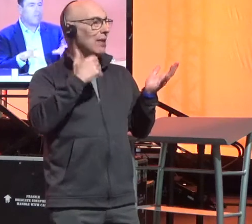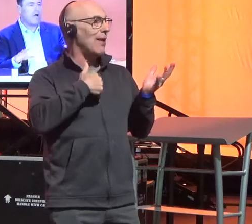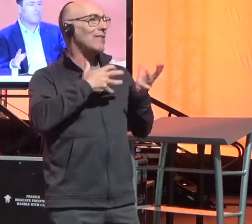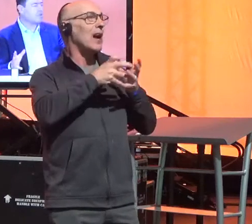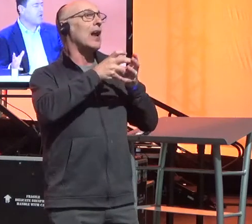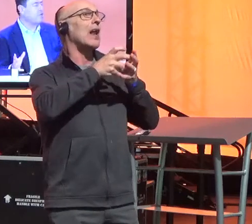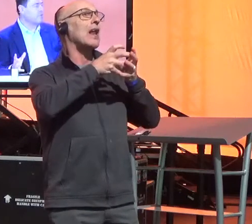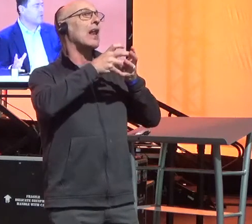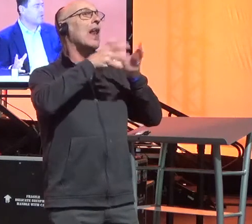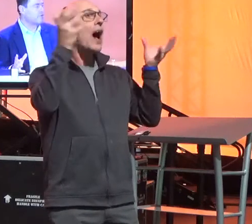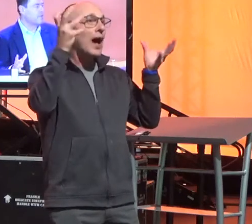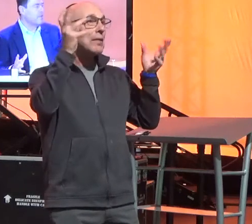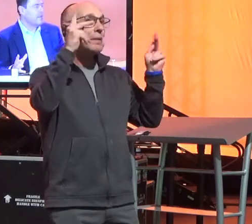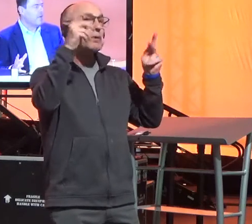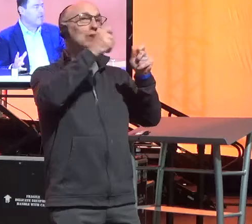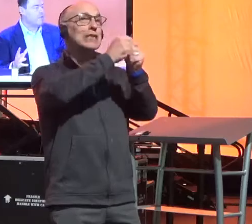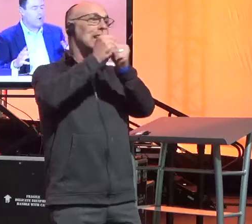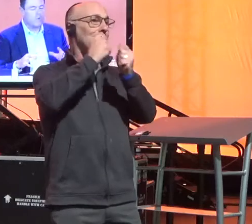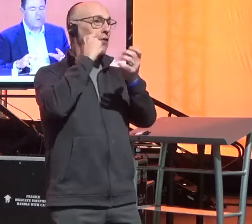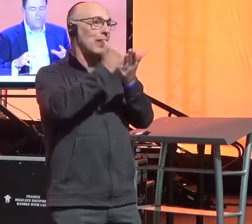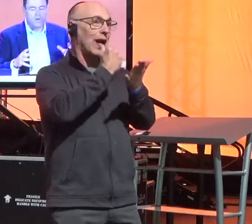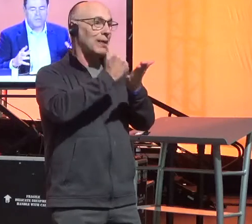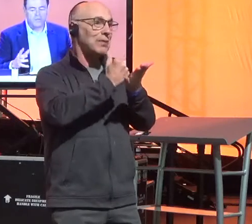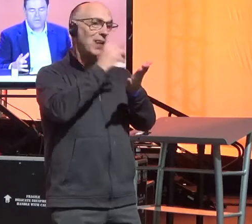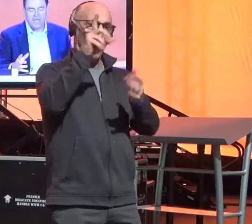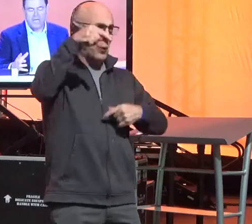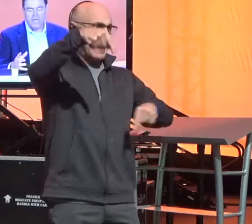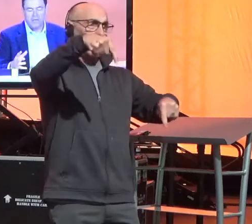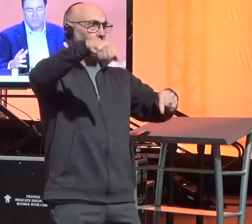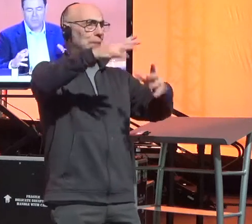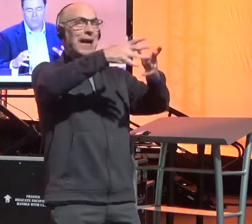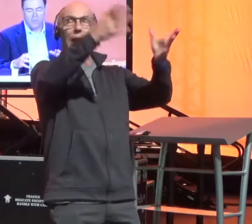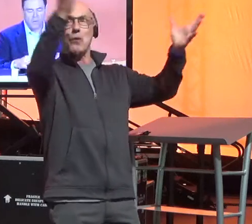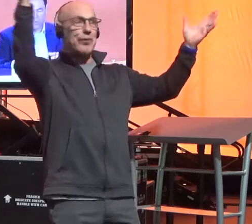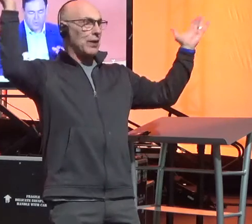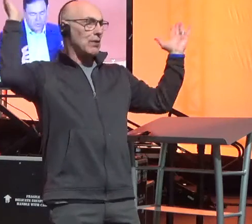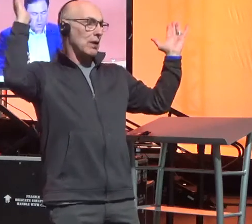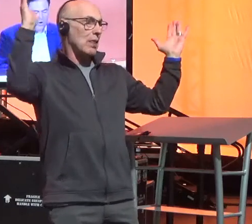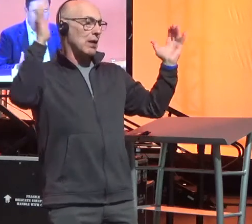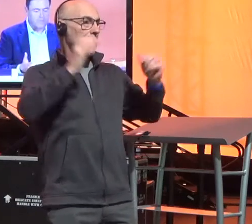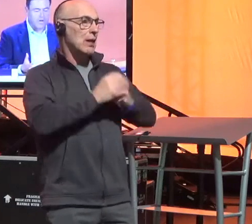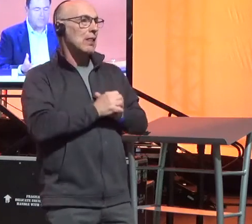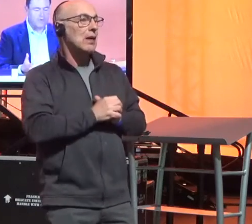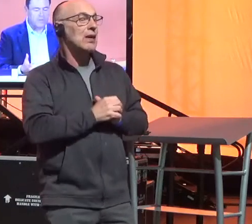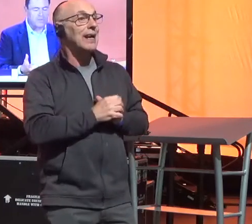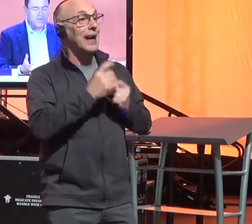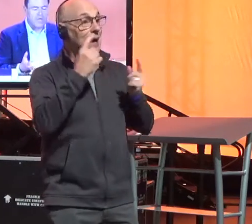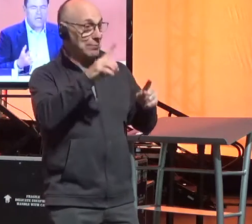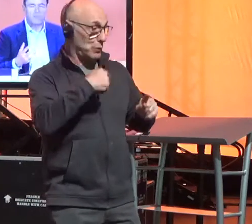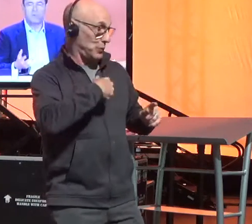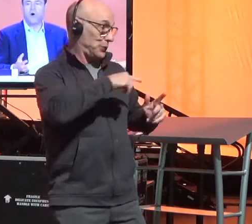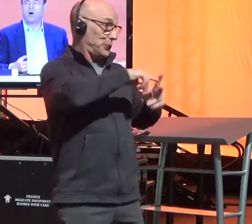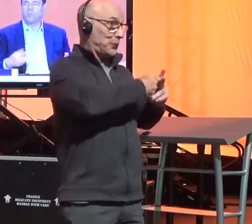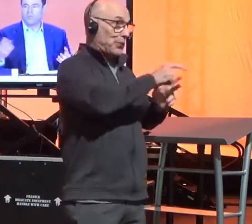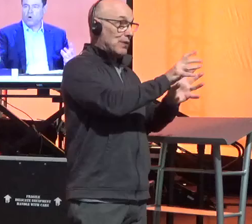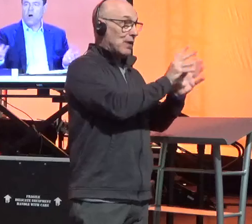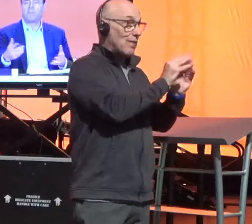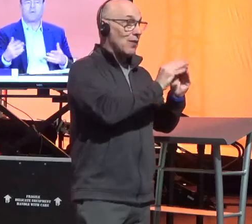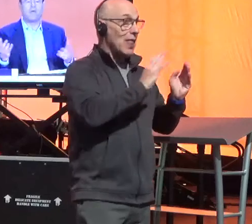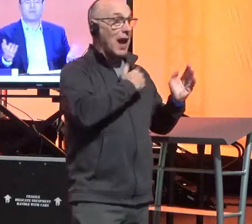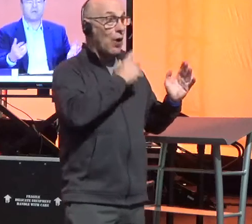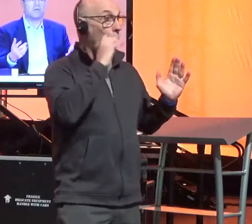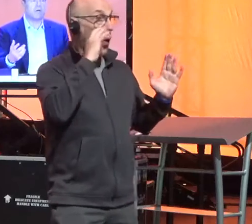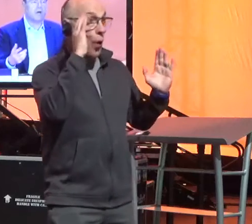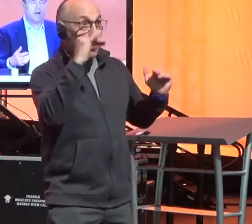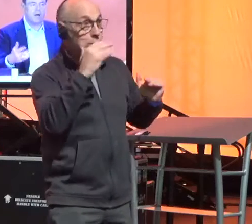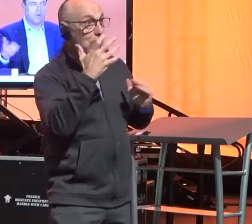well beyond this conference. I mean, what we wanted to see when we were starting this conference, in part, was